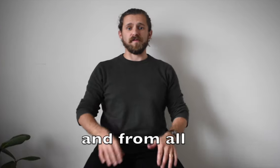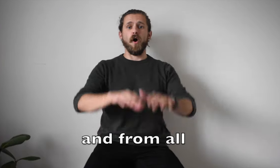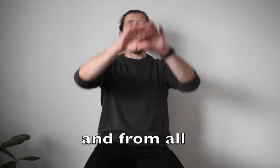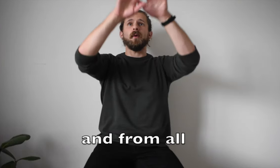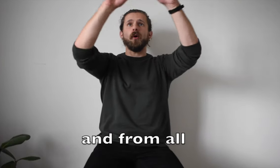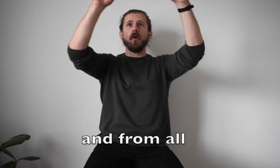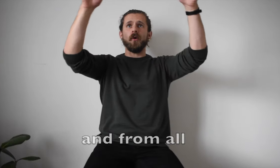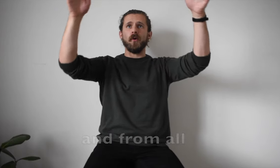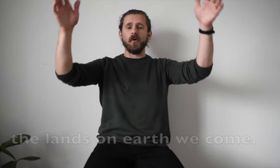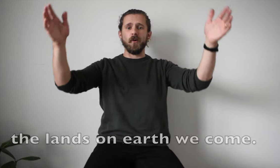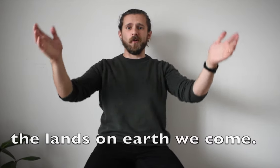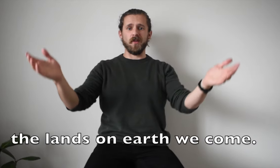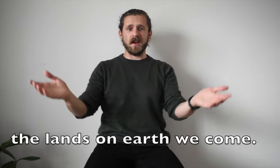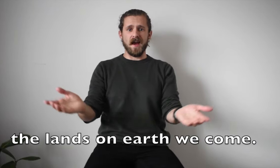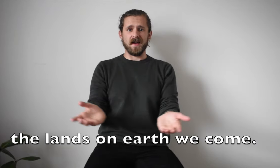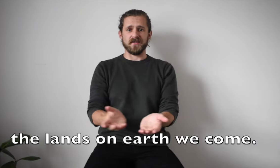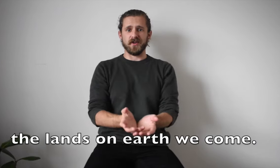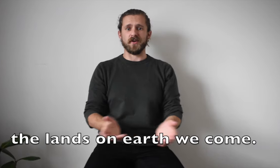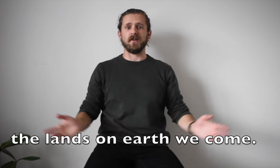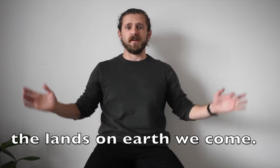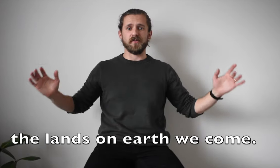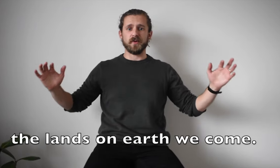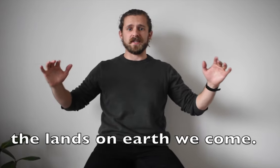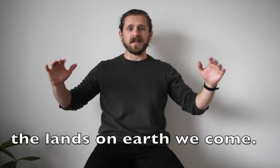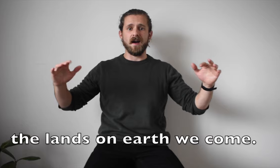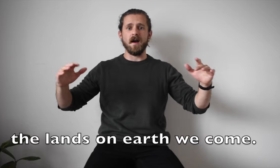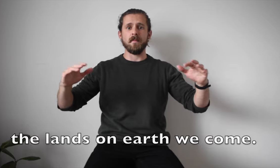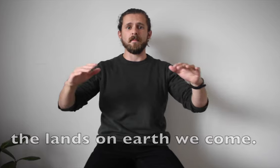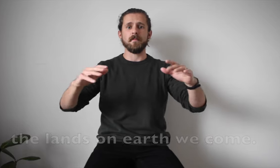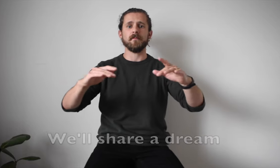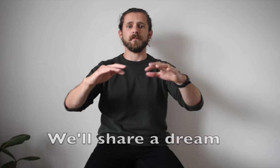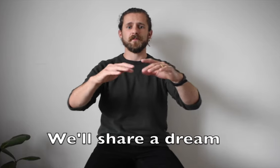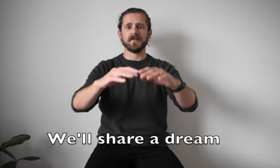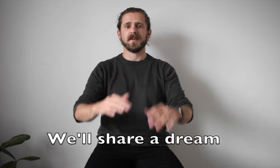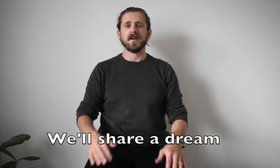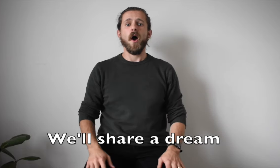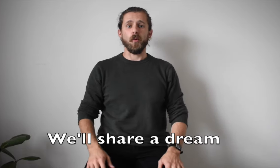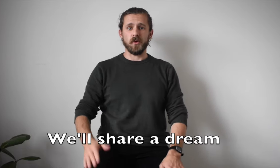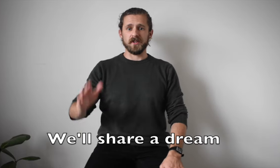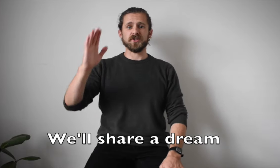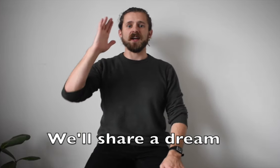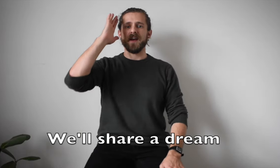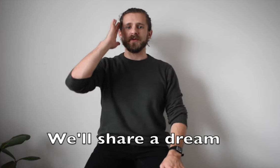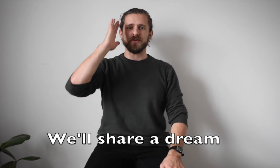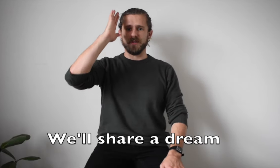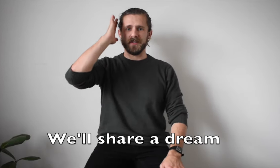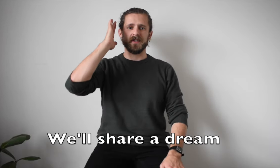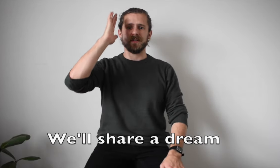From All The Lands On Earth We Come We'll Share A Dream